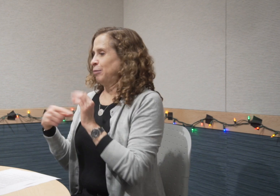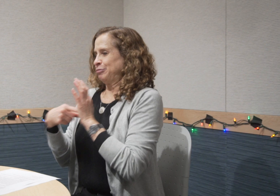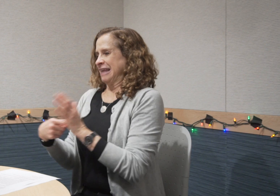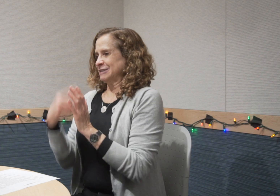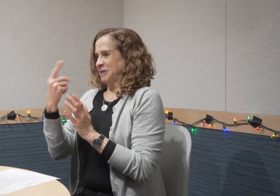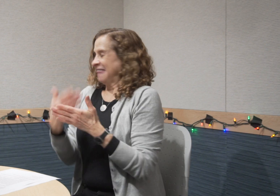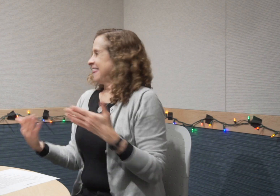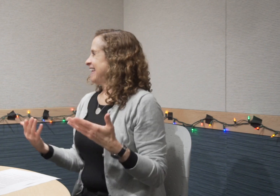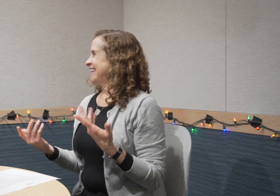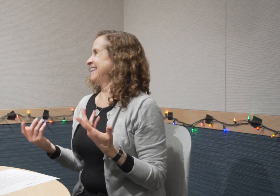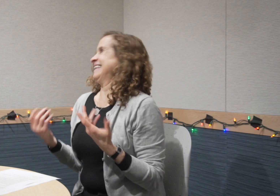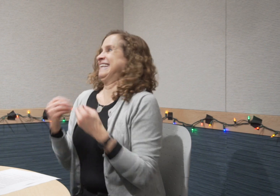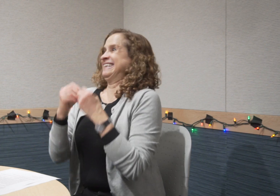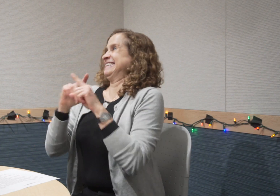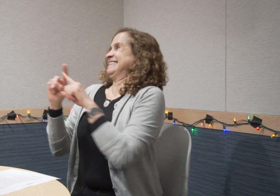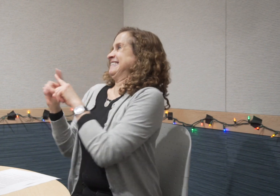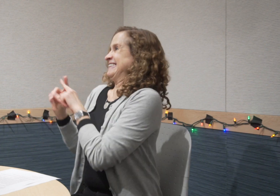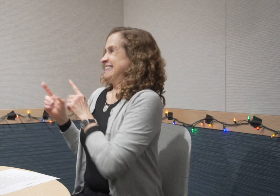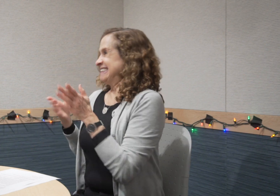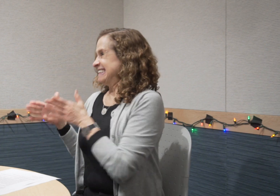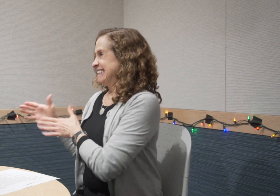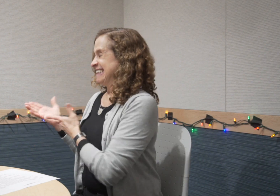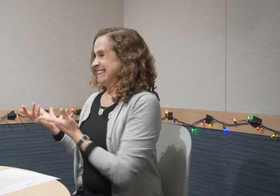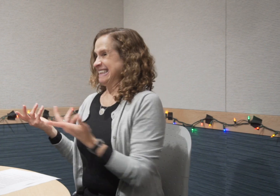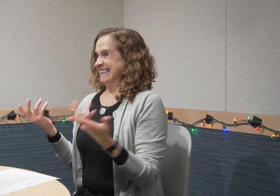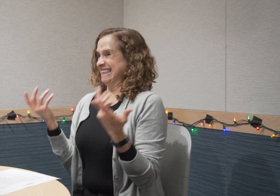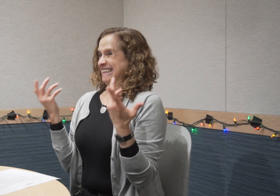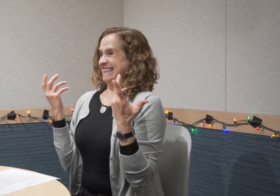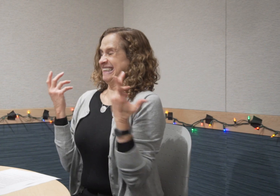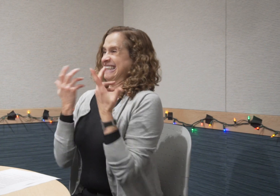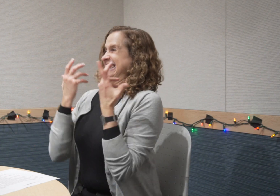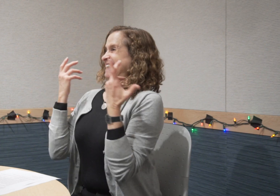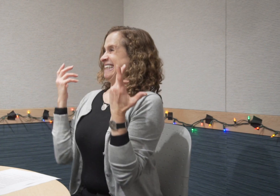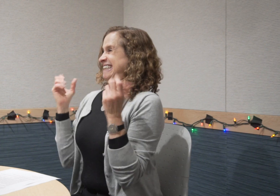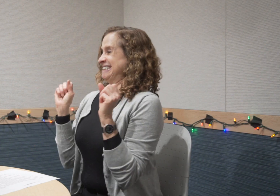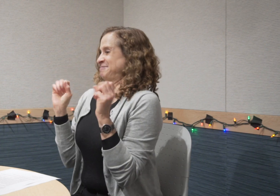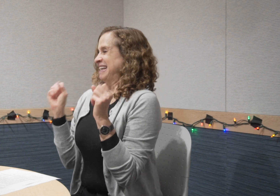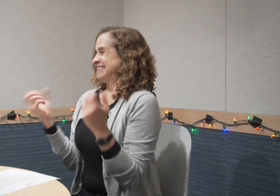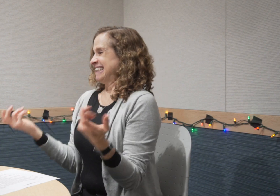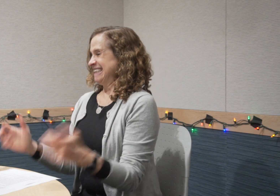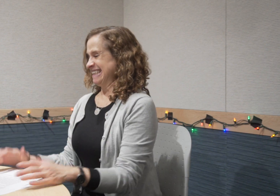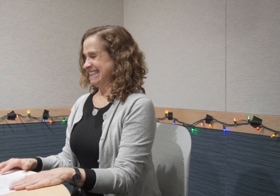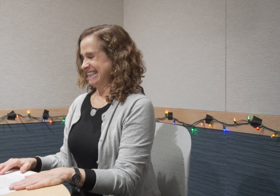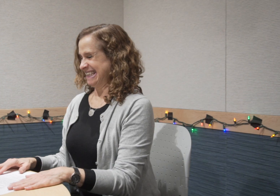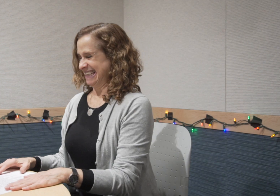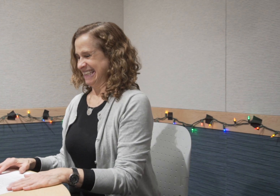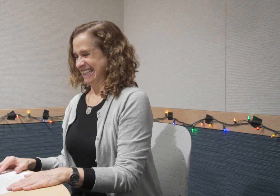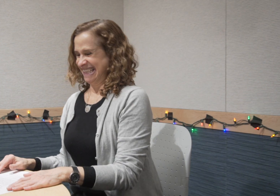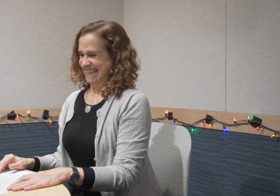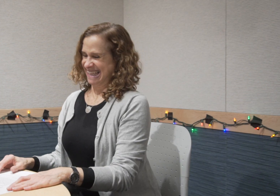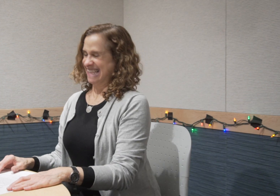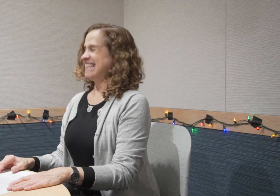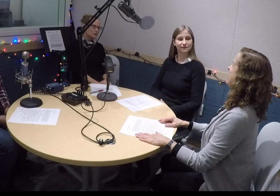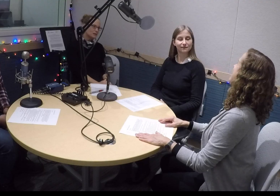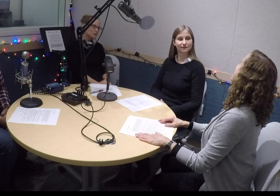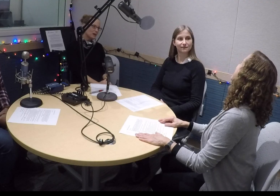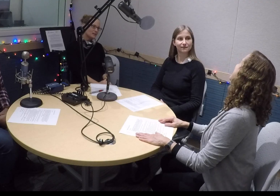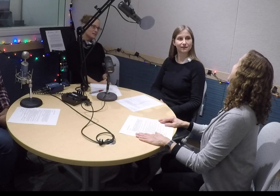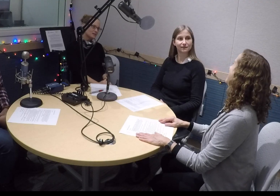So, I mean, you can represent one meaning in so many different ways. It's really actually an amazing human capacity. Yeah.